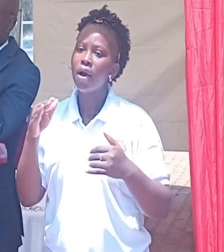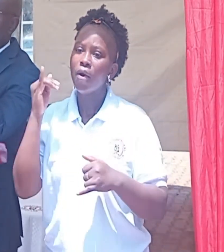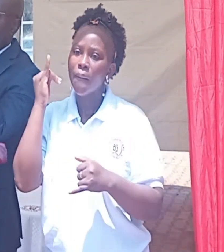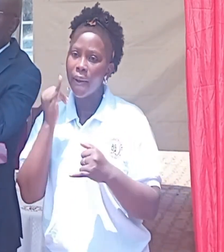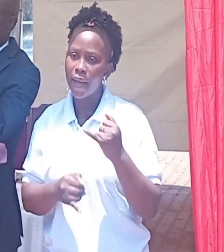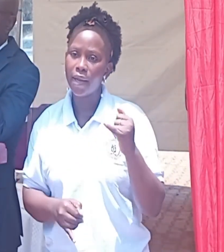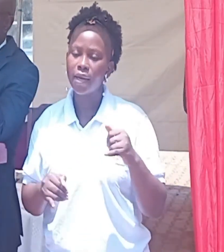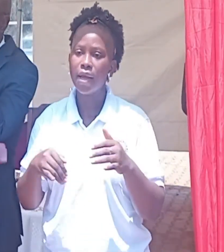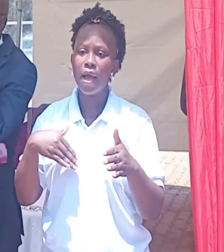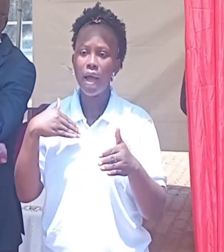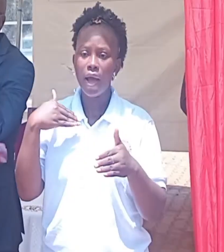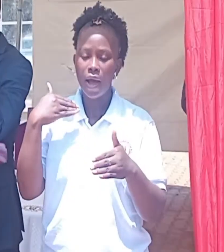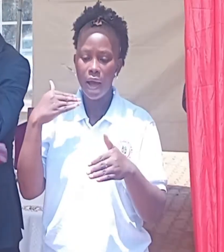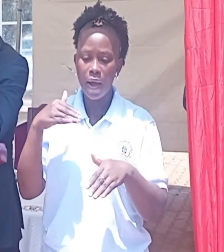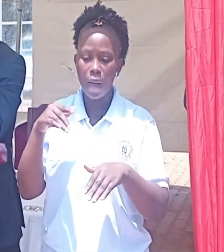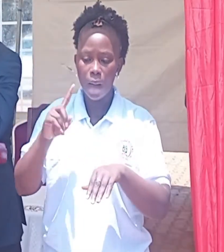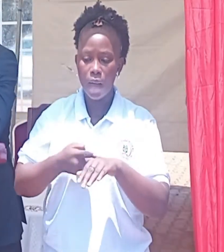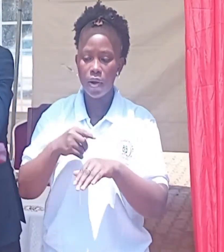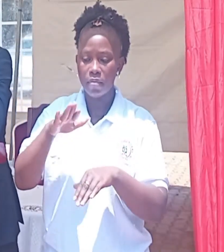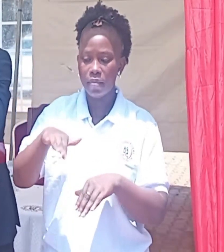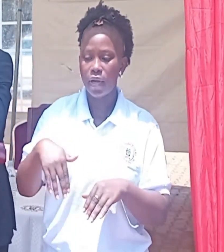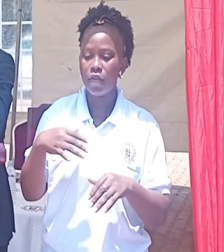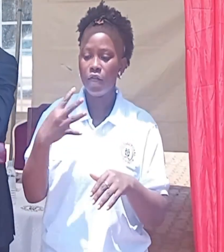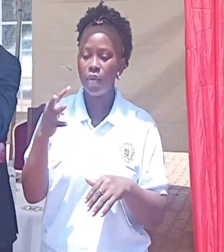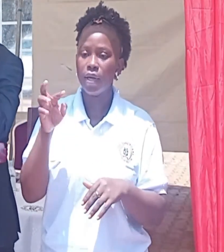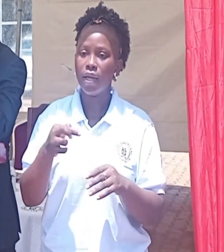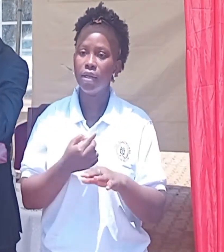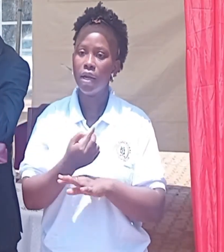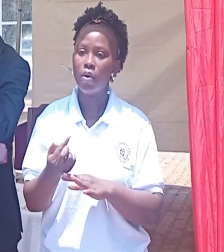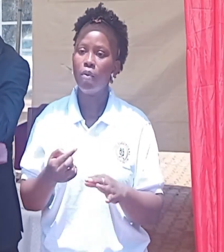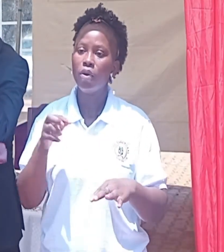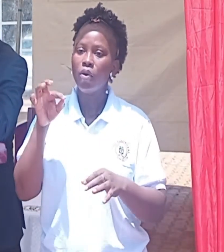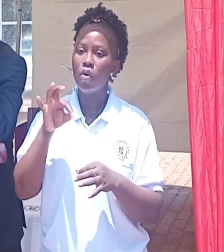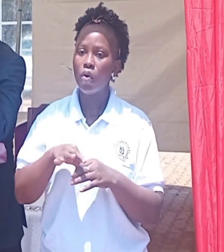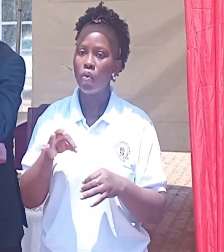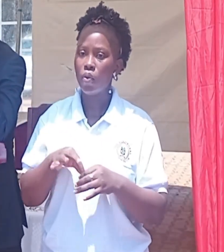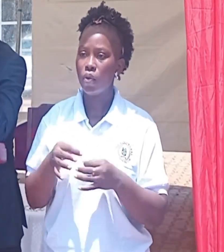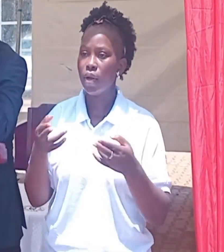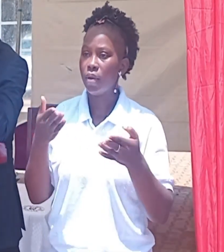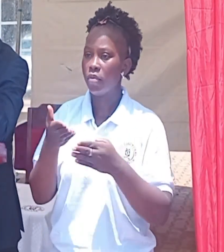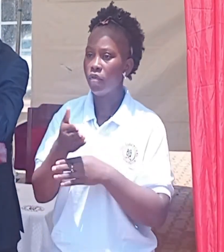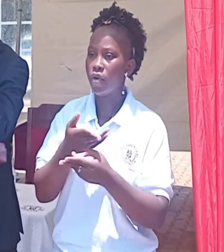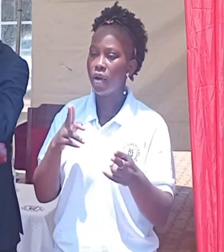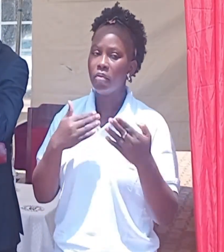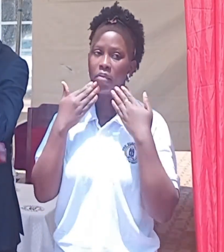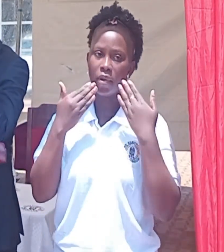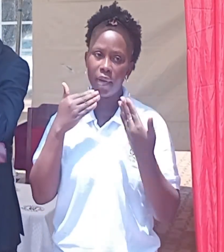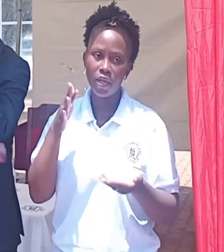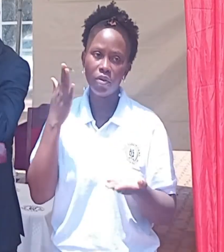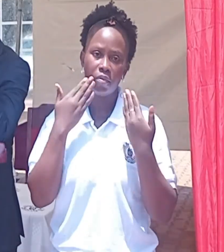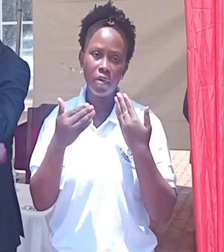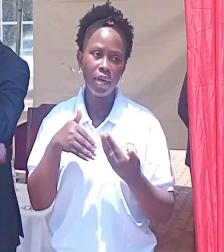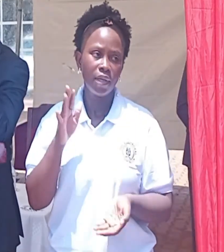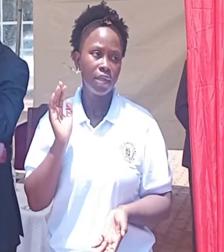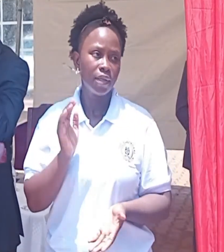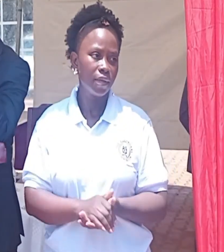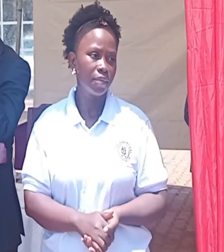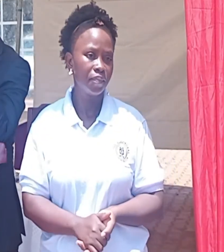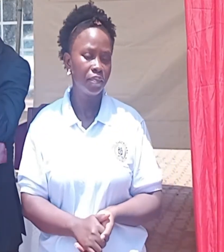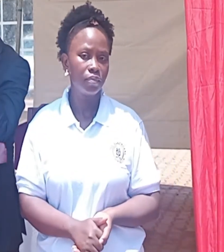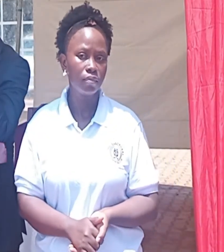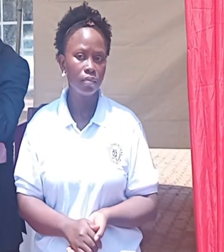nga wabulayo essaawa 48 okulonda tekunabeerawo. Mwebale nnyo, mwebale ddala. Mukama bakoze.